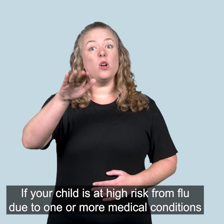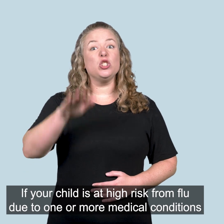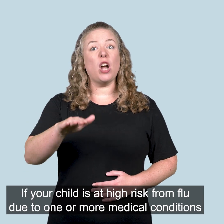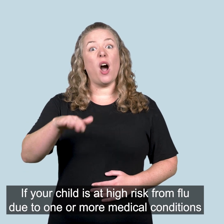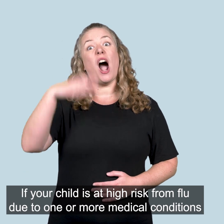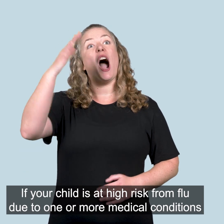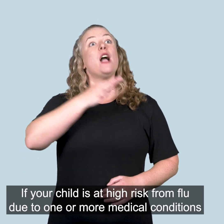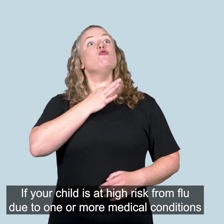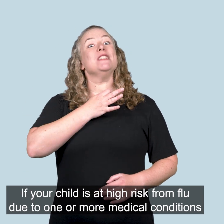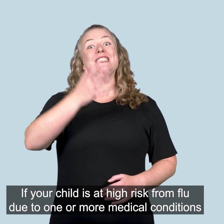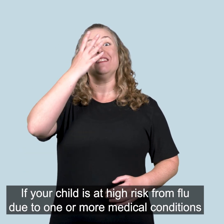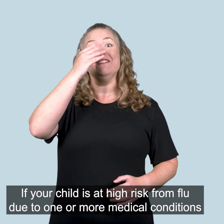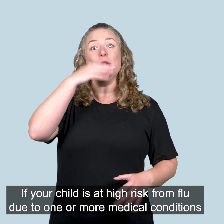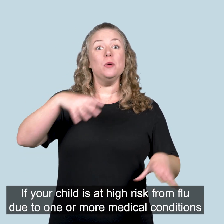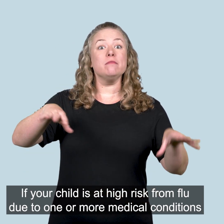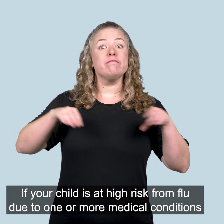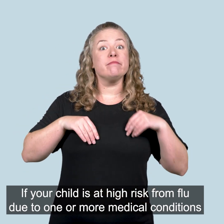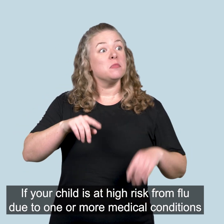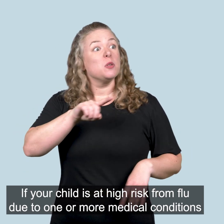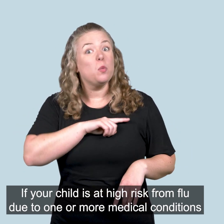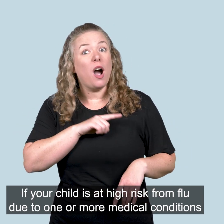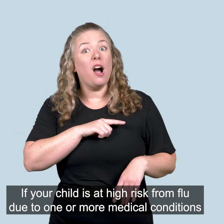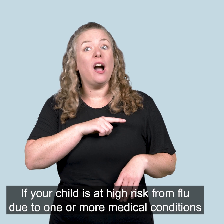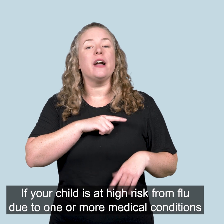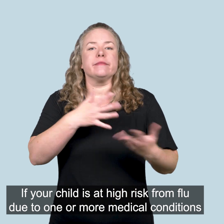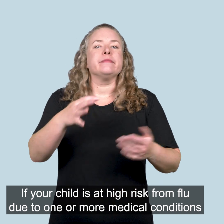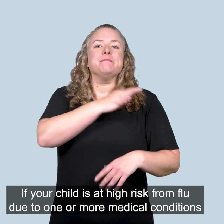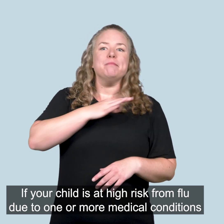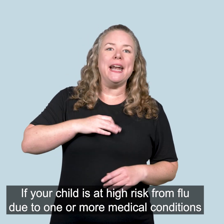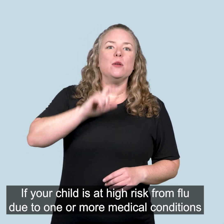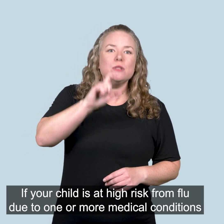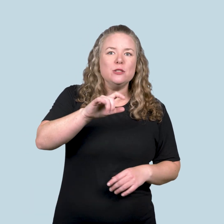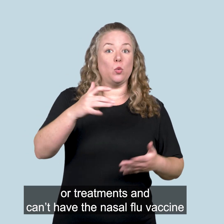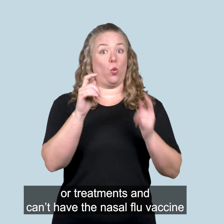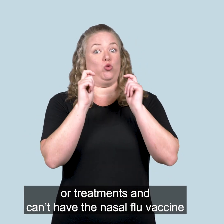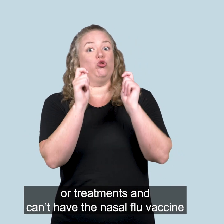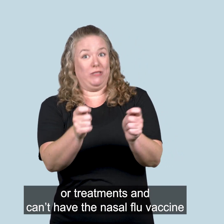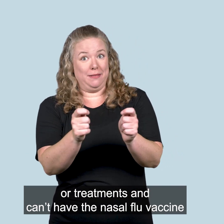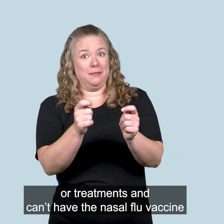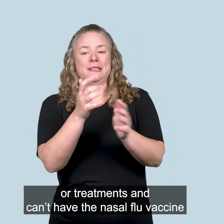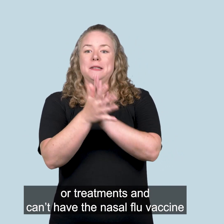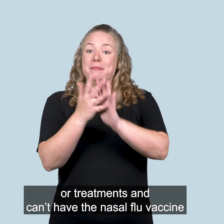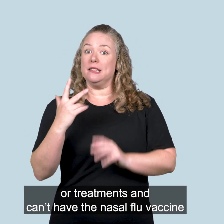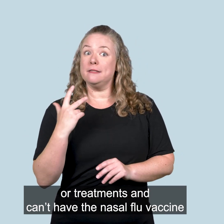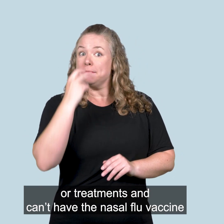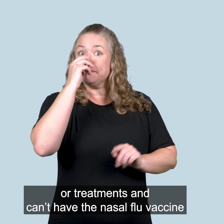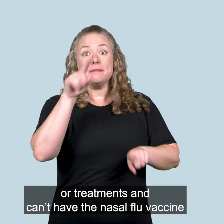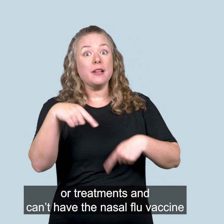If your child is at high risk from flu due to one or more medical conditions or treatments and can't have the nasal